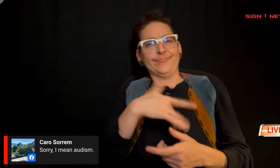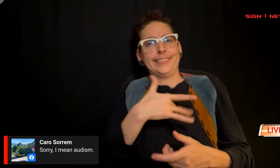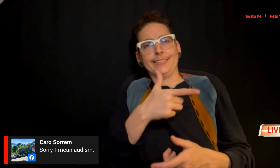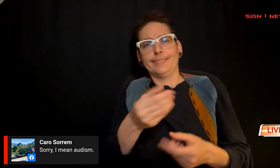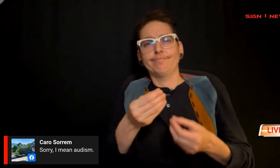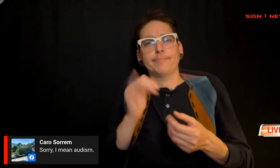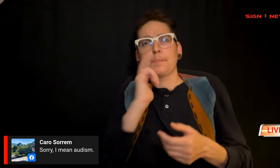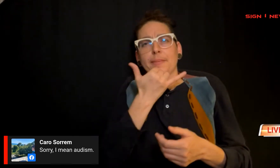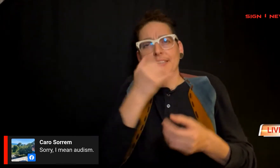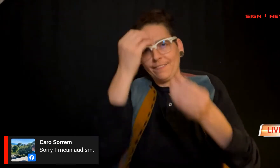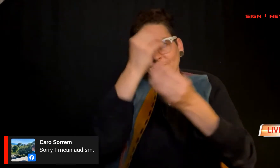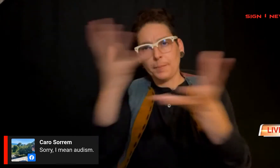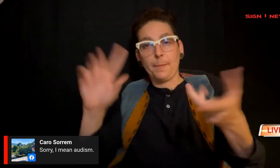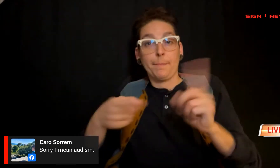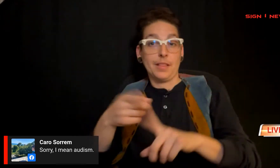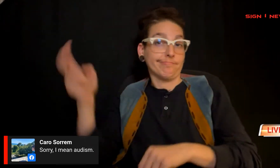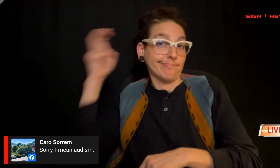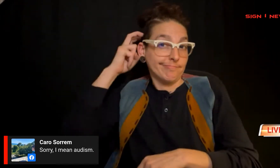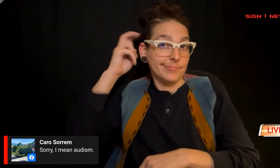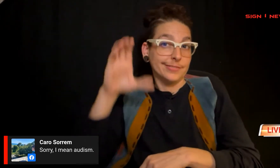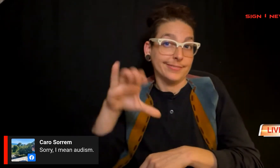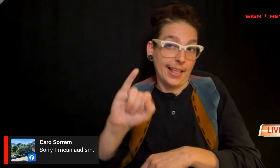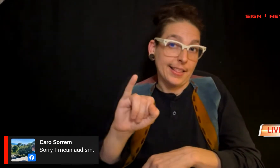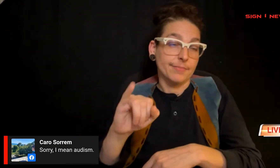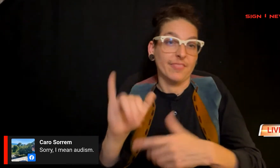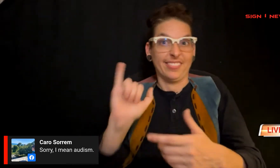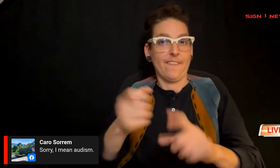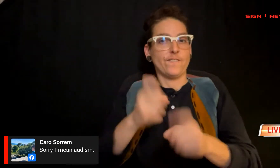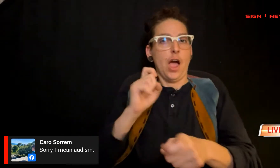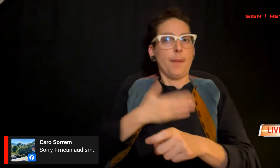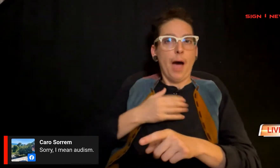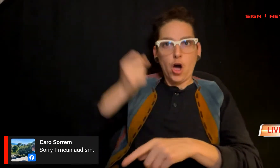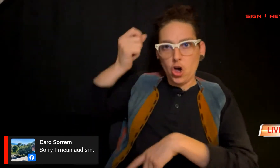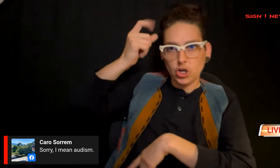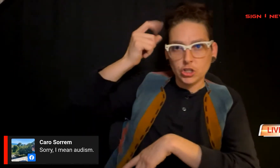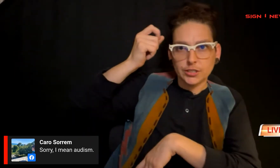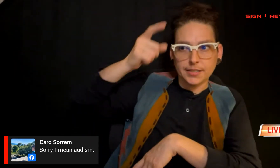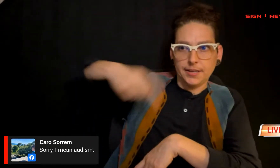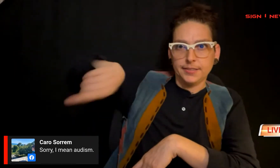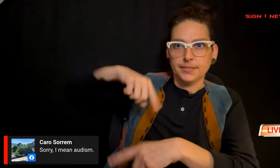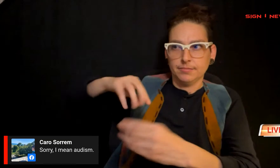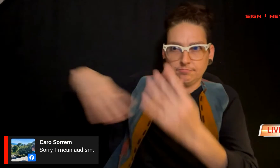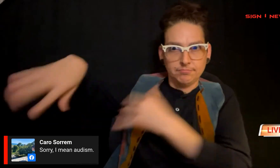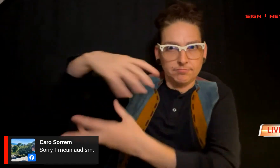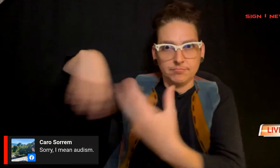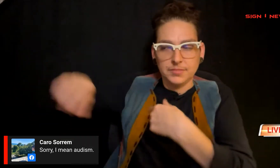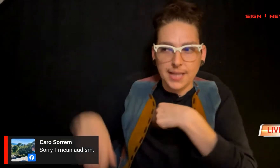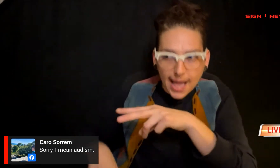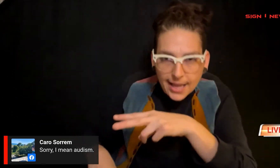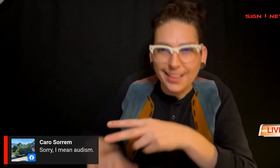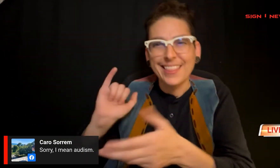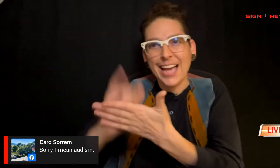there was no deaf cultural influence. That's just from what I'd heard, you